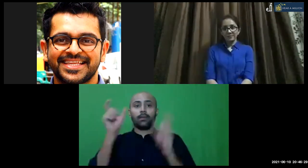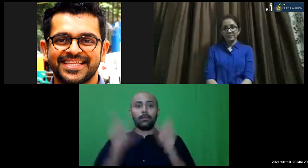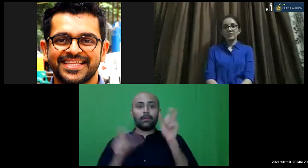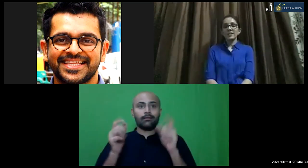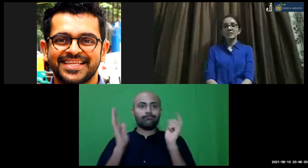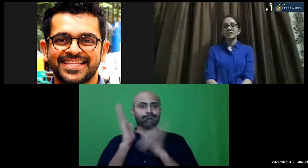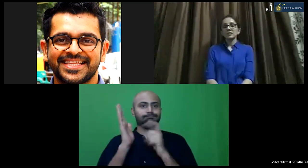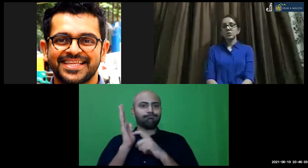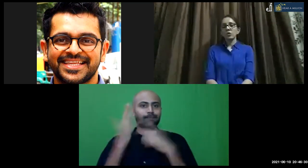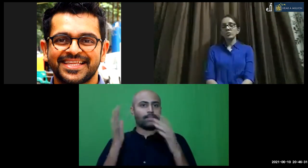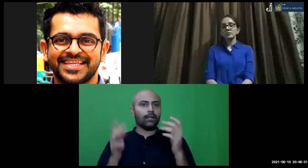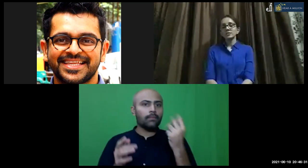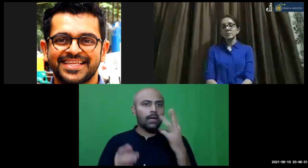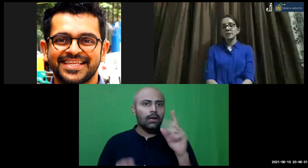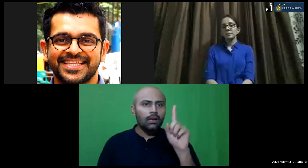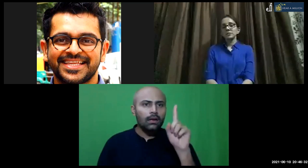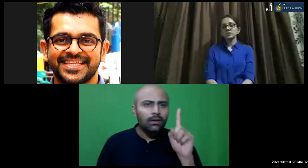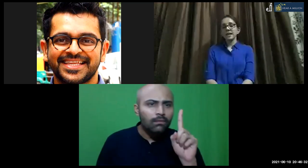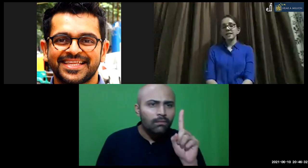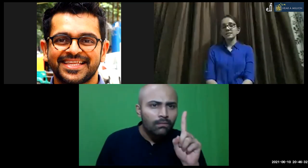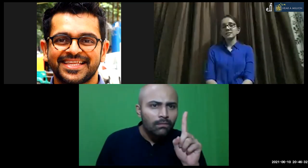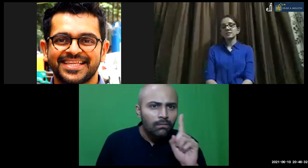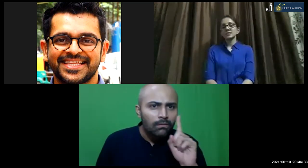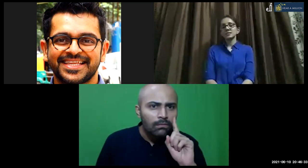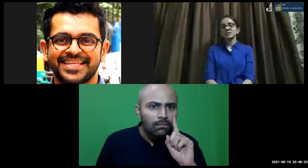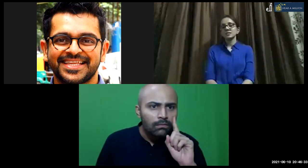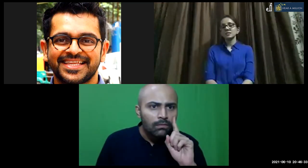Yeah, all right. So people who said